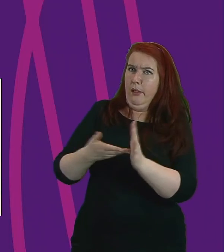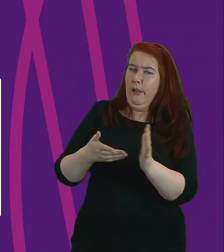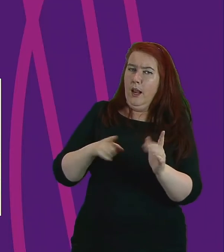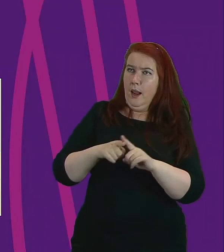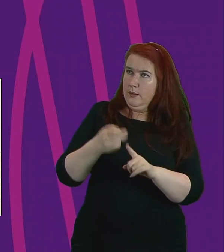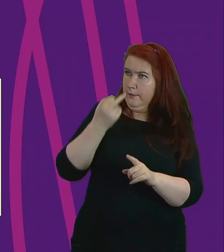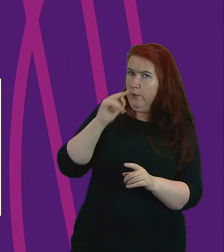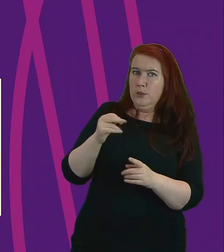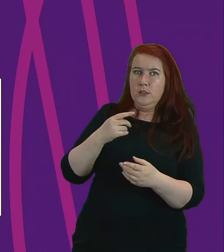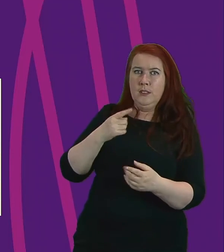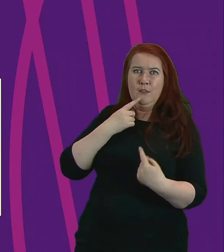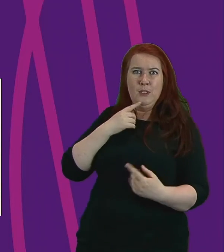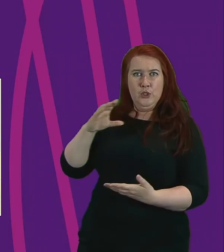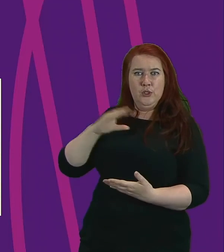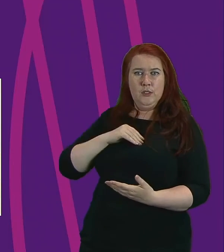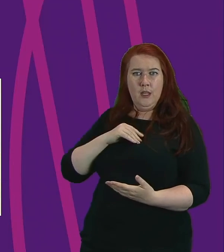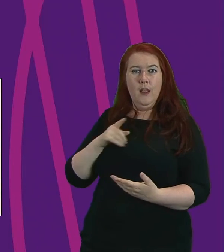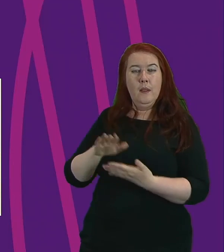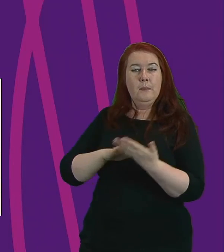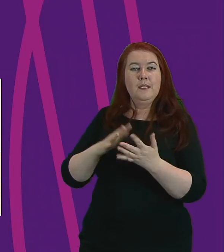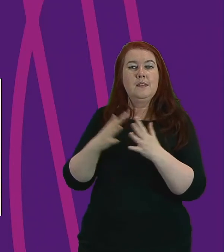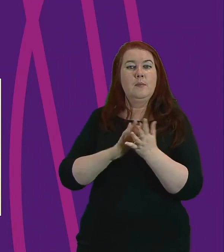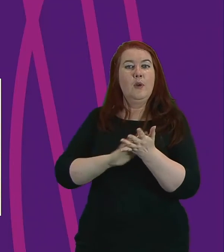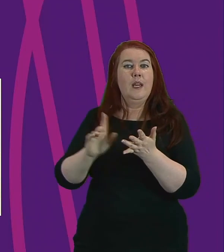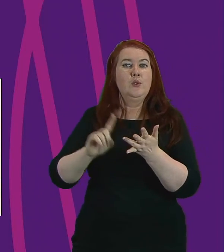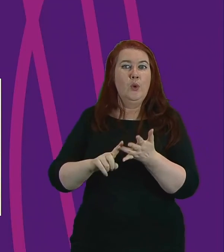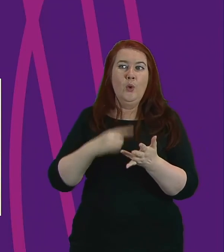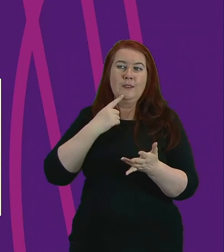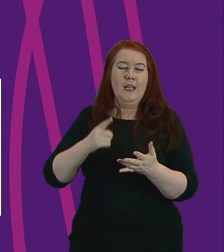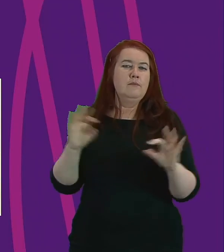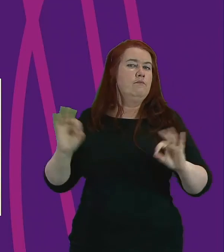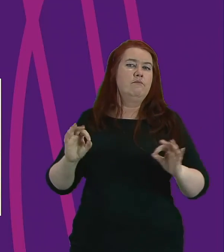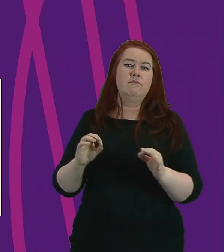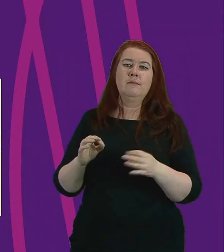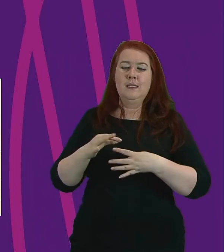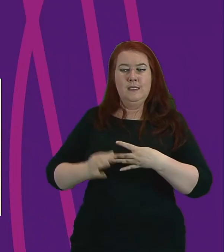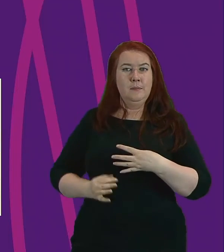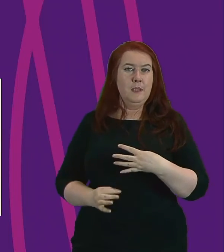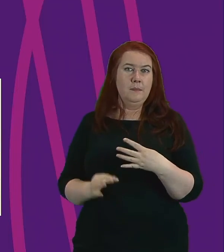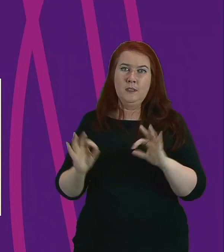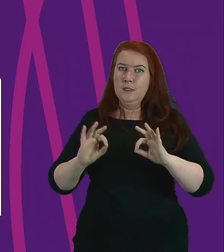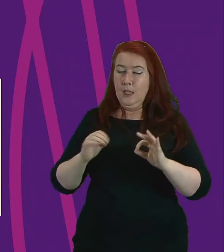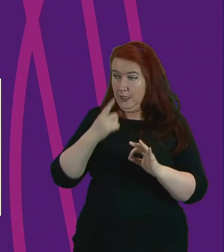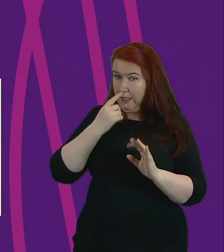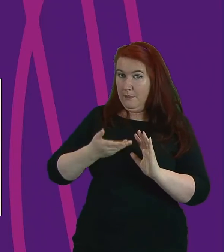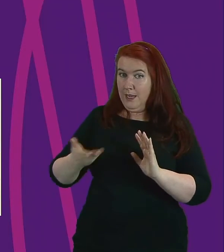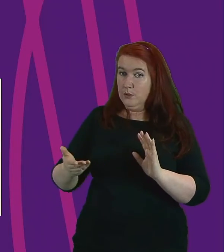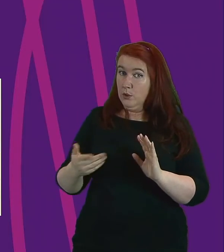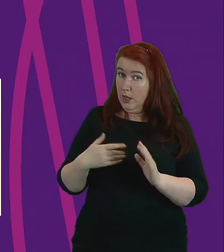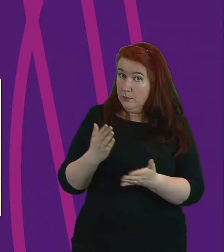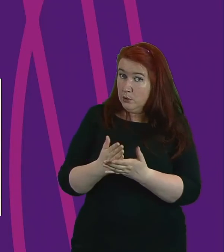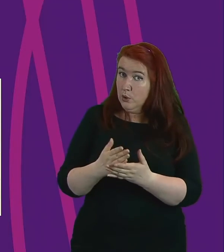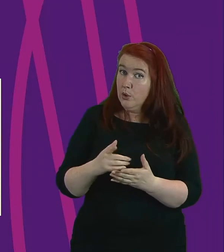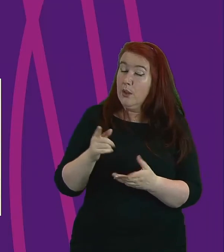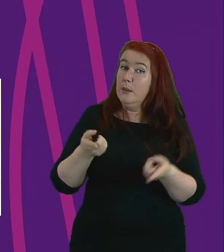the risk of asymptomatic transmission, whereas the contrary is true. I'm sure the Cabinet Secretary will want to correct the